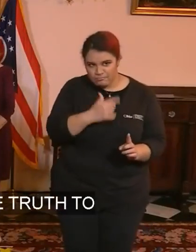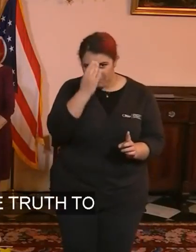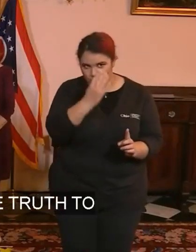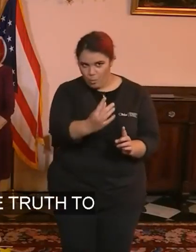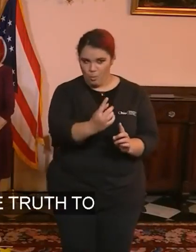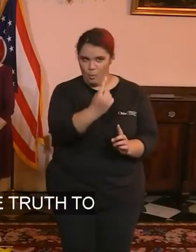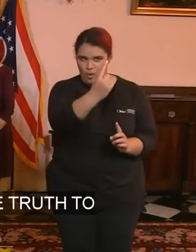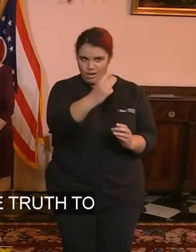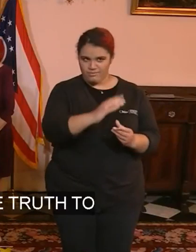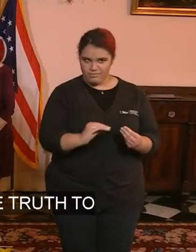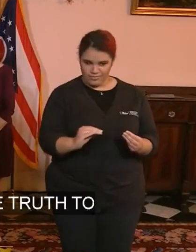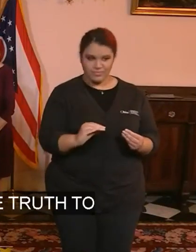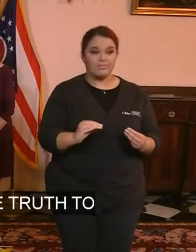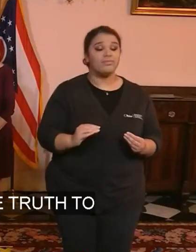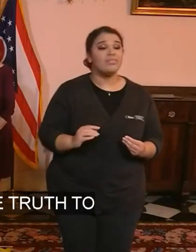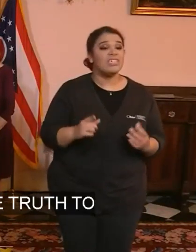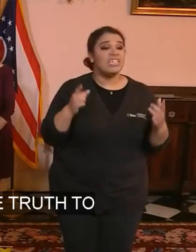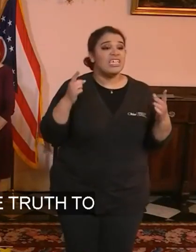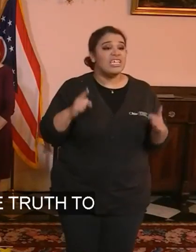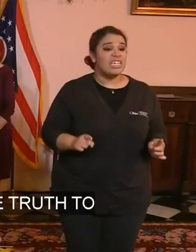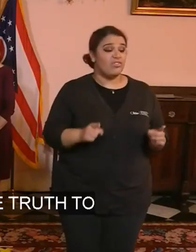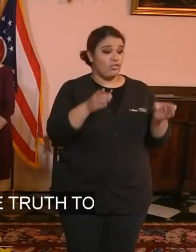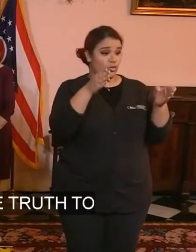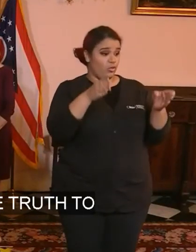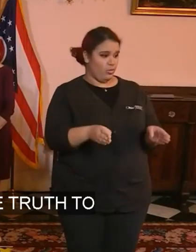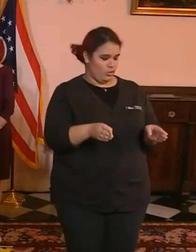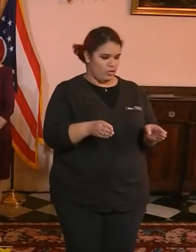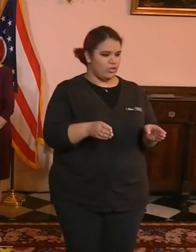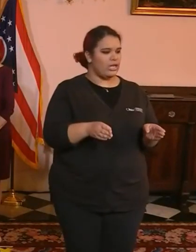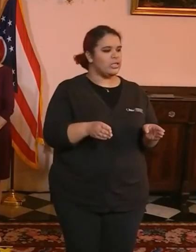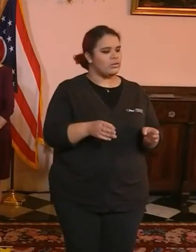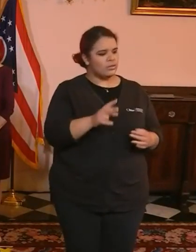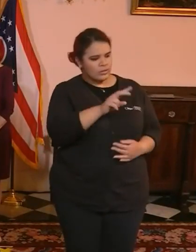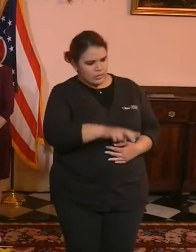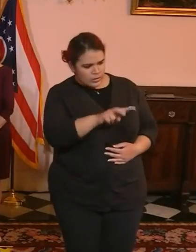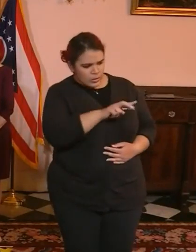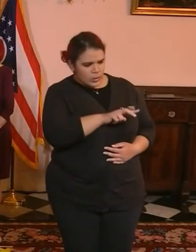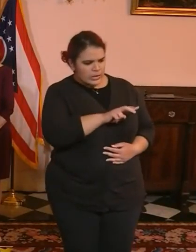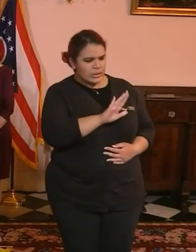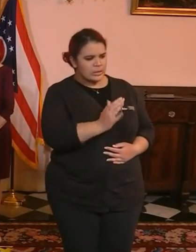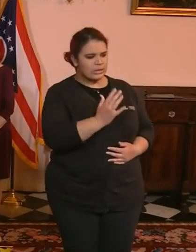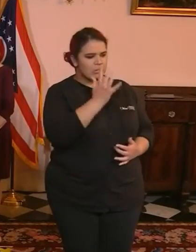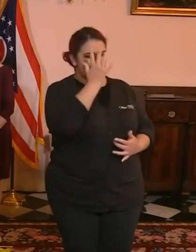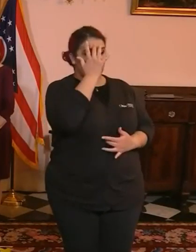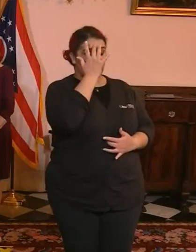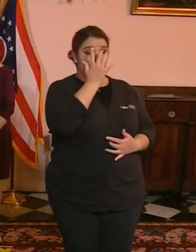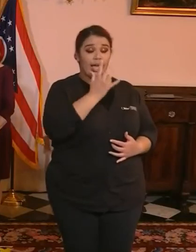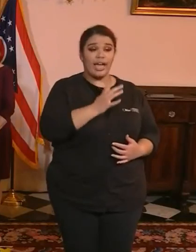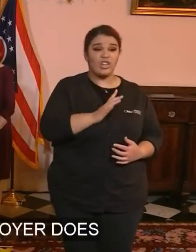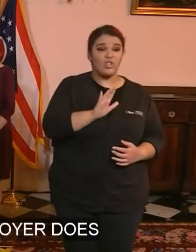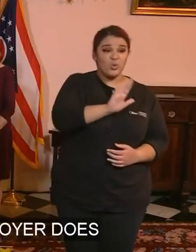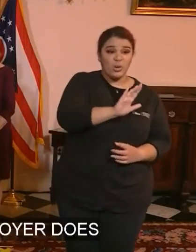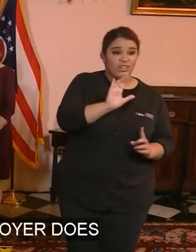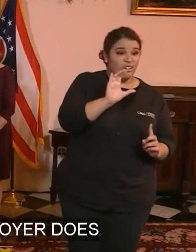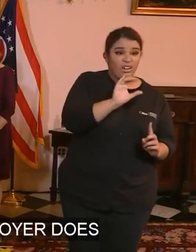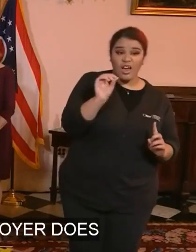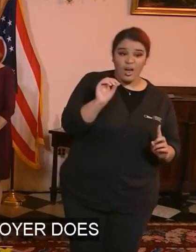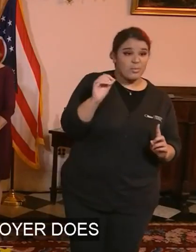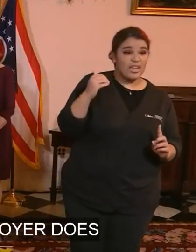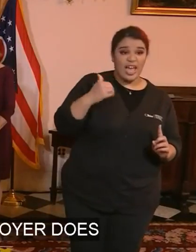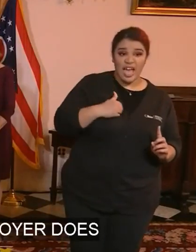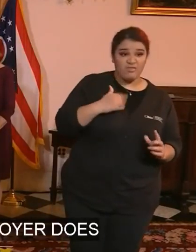somebody is showing signs of being ill and an employer doesn't have a sick leave policy for you, you